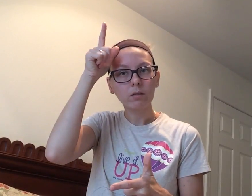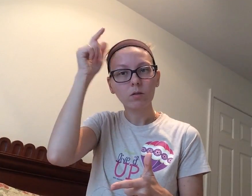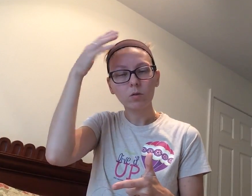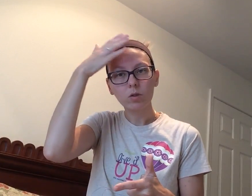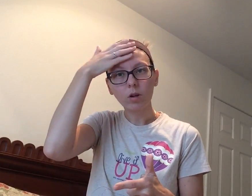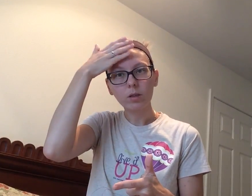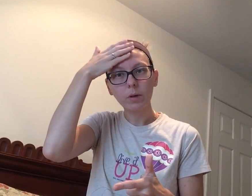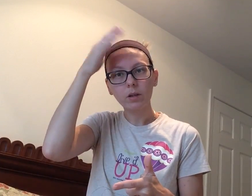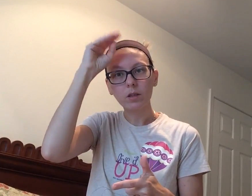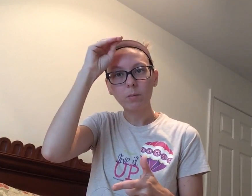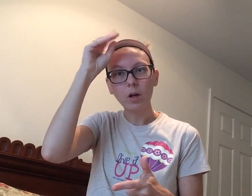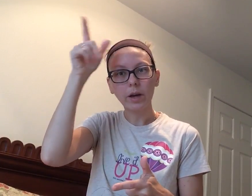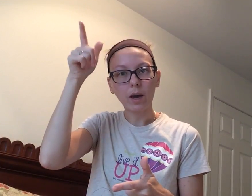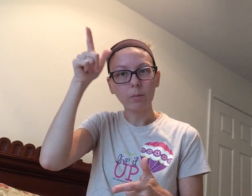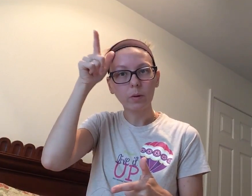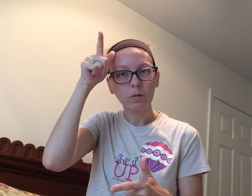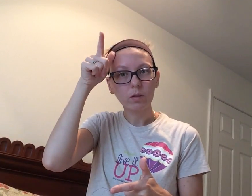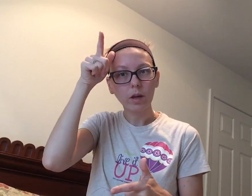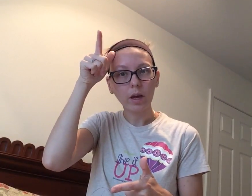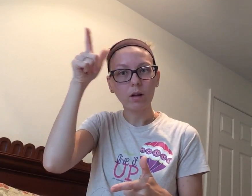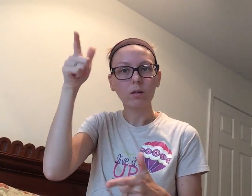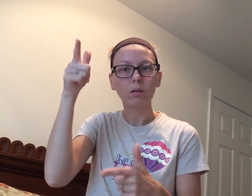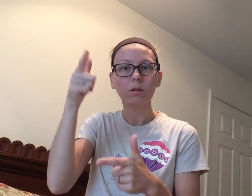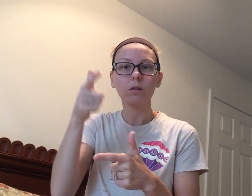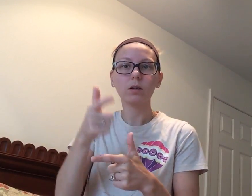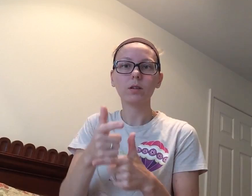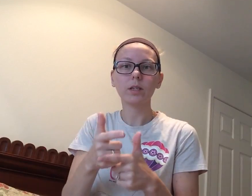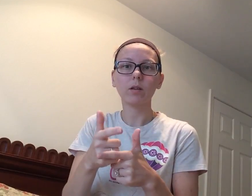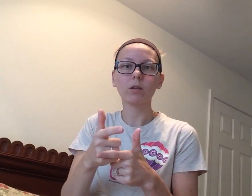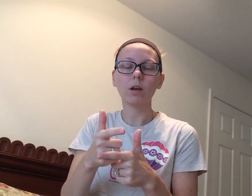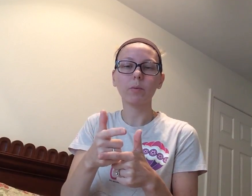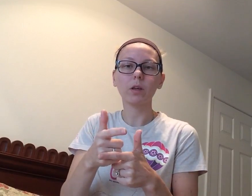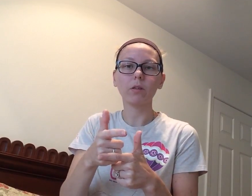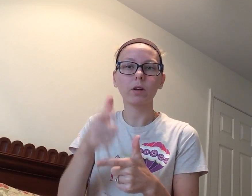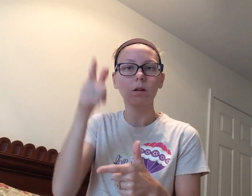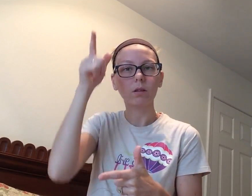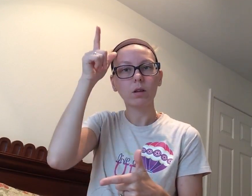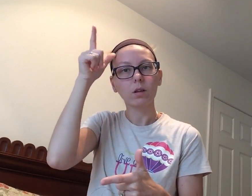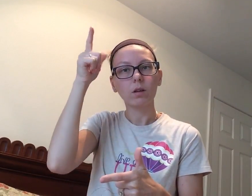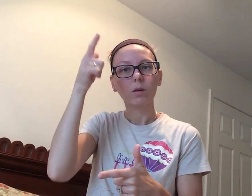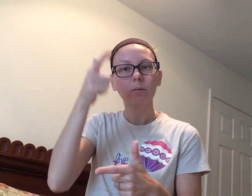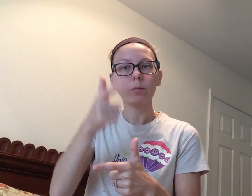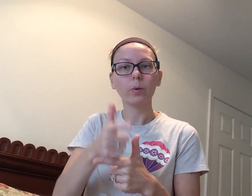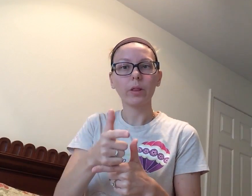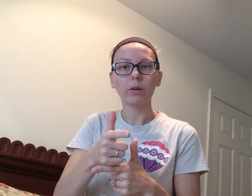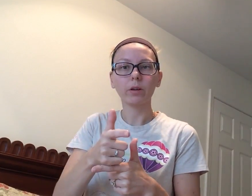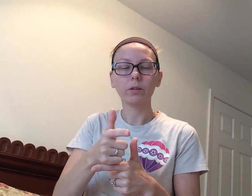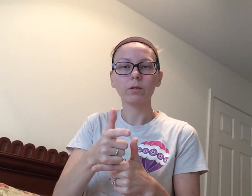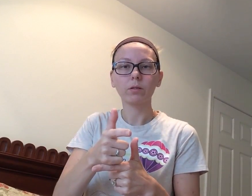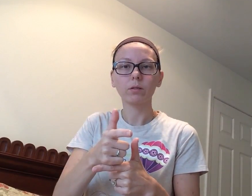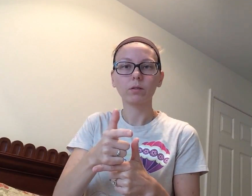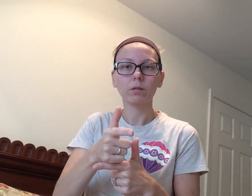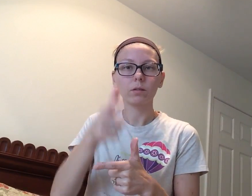so it starts up here because of the ball cap. L, down on top of the other L. Brother.